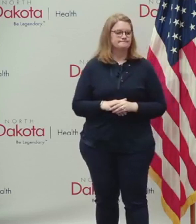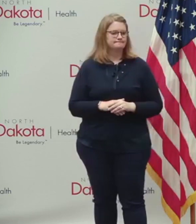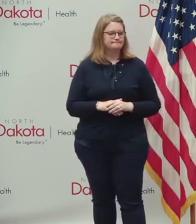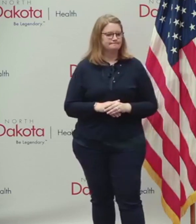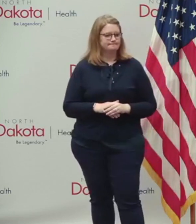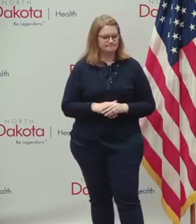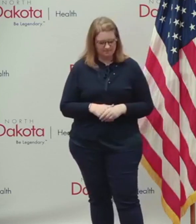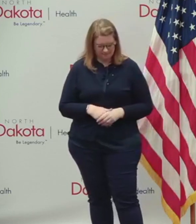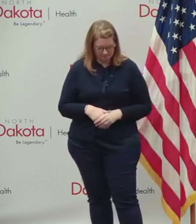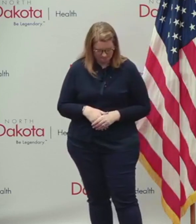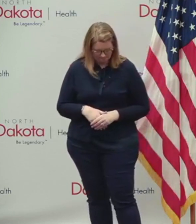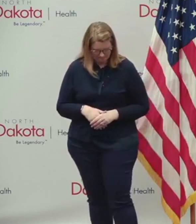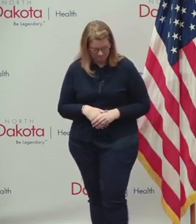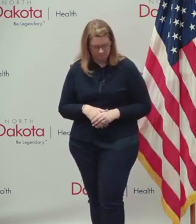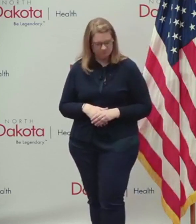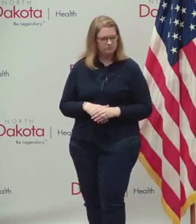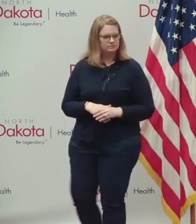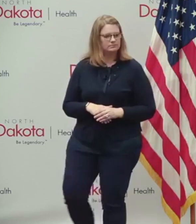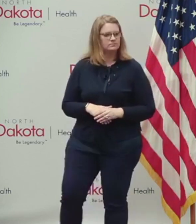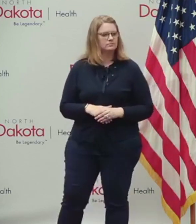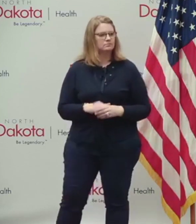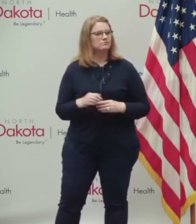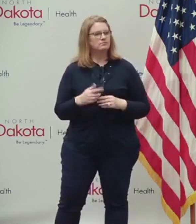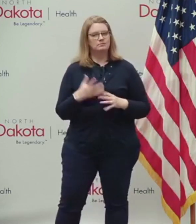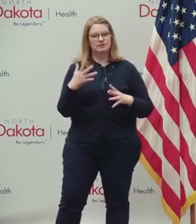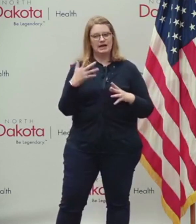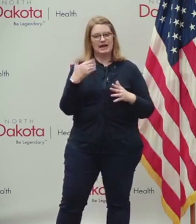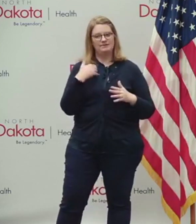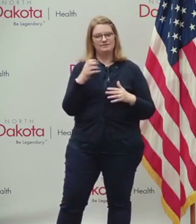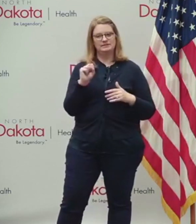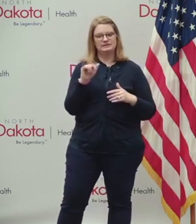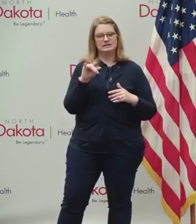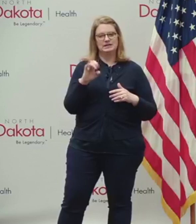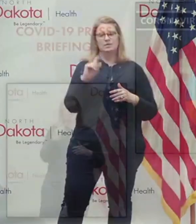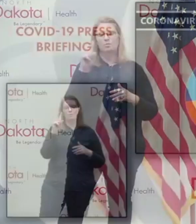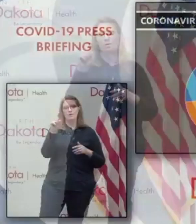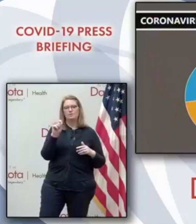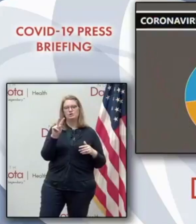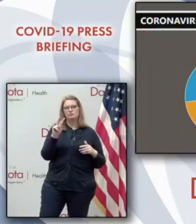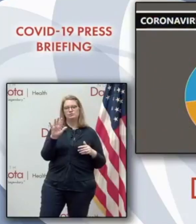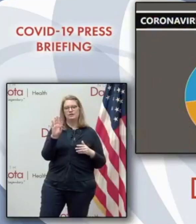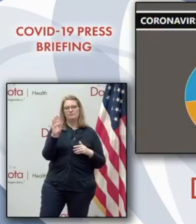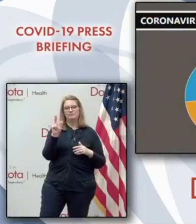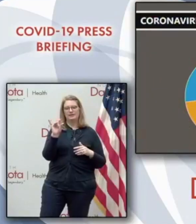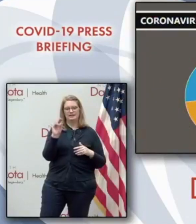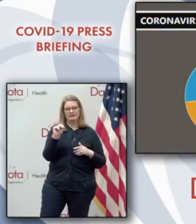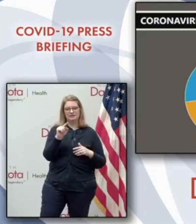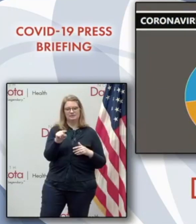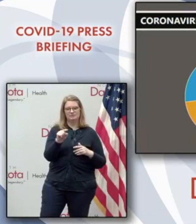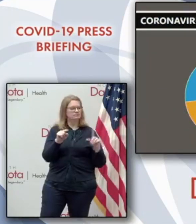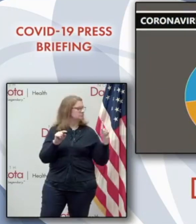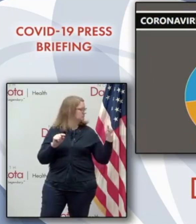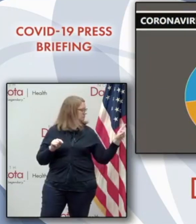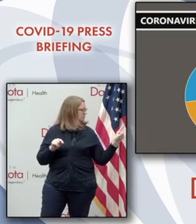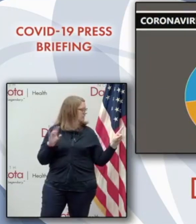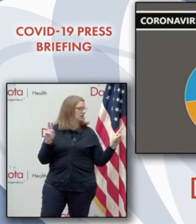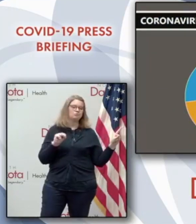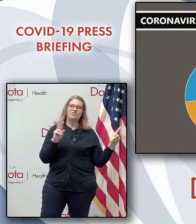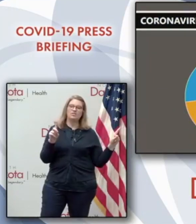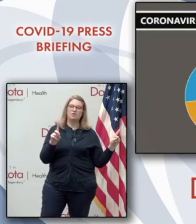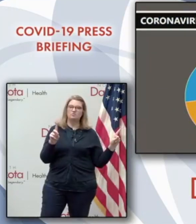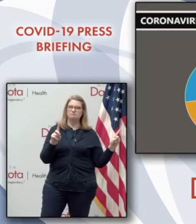So with that, in summary, I've got a slide here of the $1.25 billion, and I think again North Dakotans can